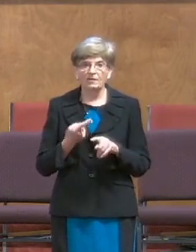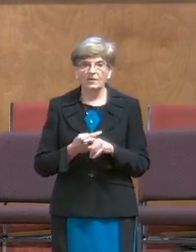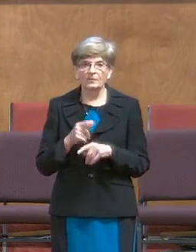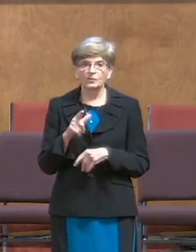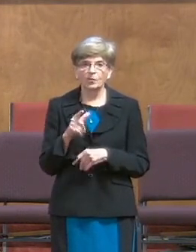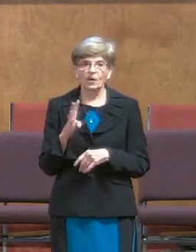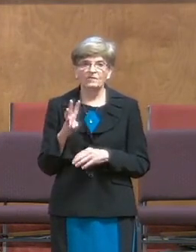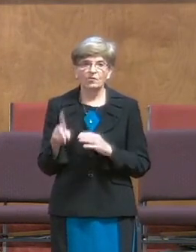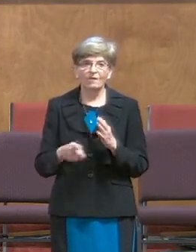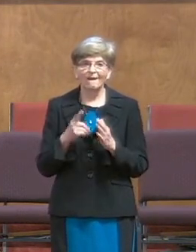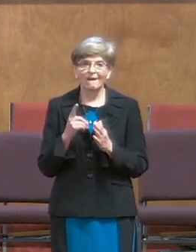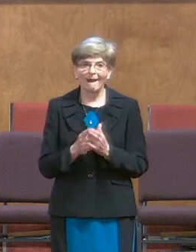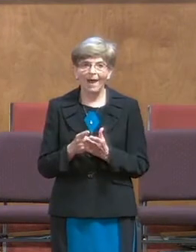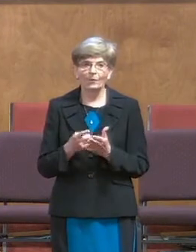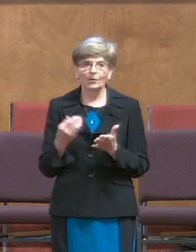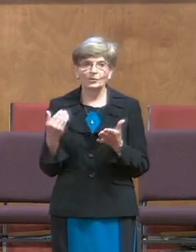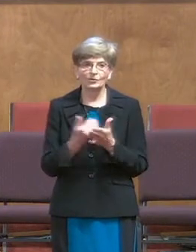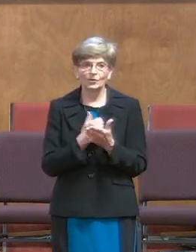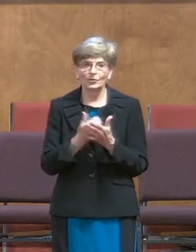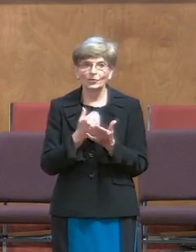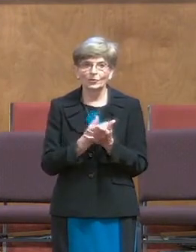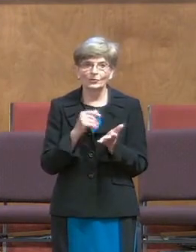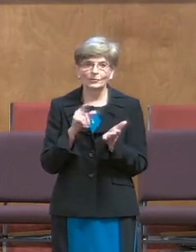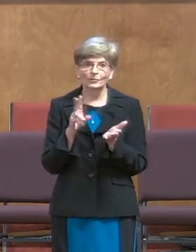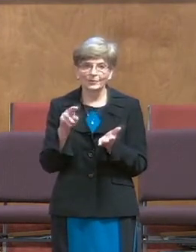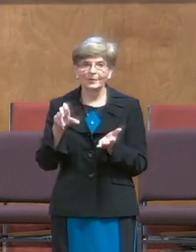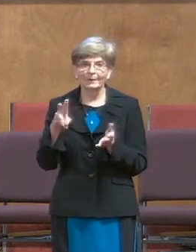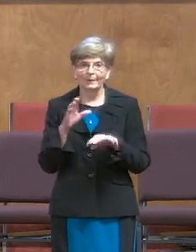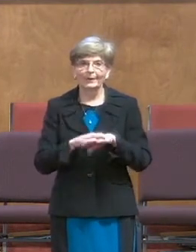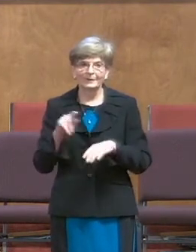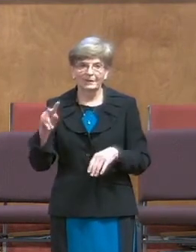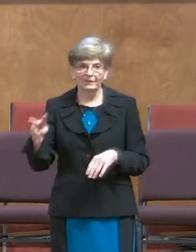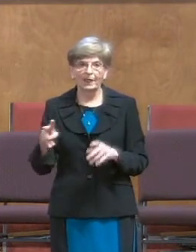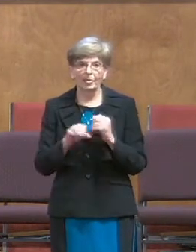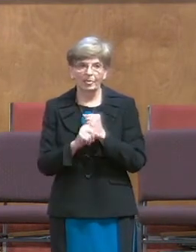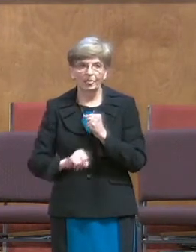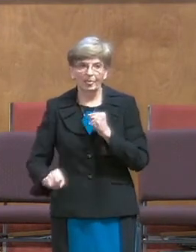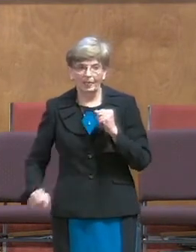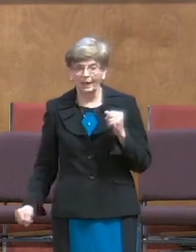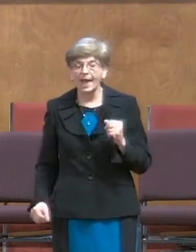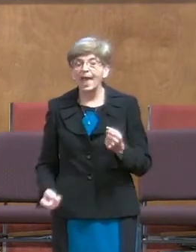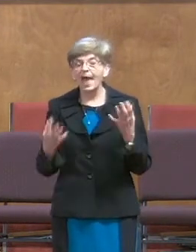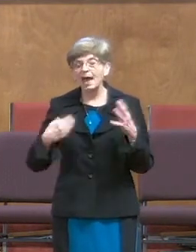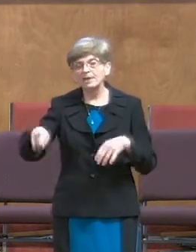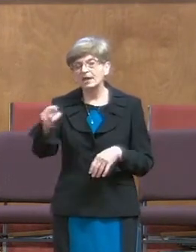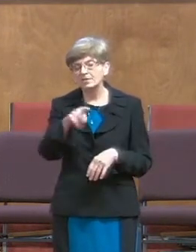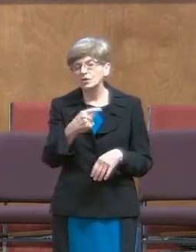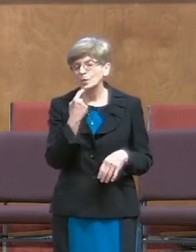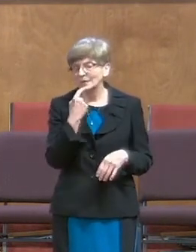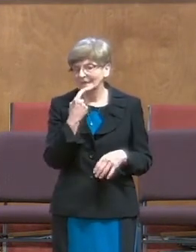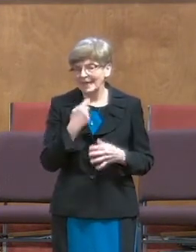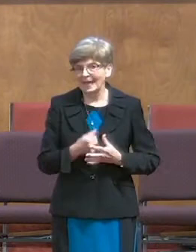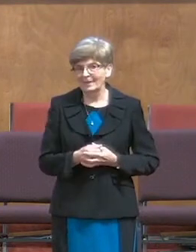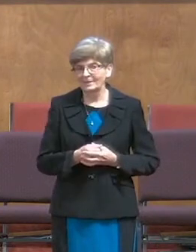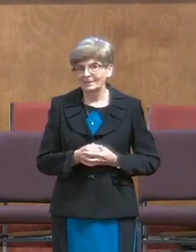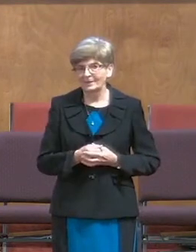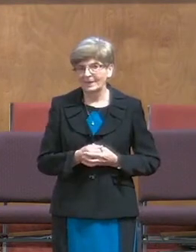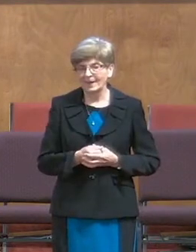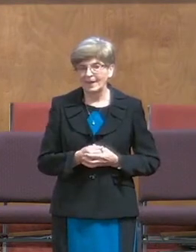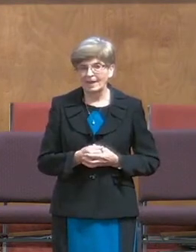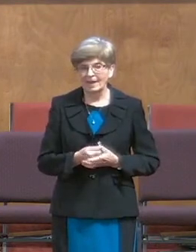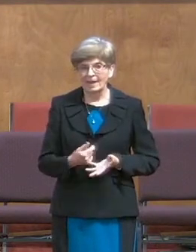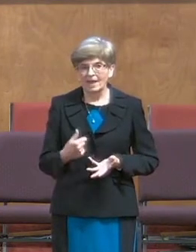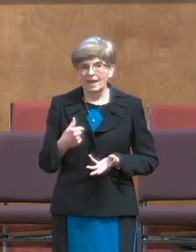cycle? You just go ahead and raise your hand. I want you to raise your hand, okay? All right, how many of you would just say, like, I